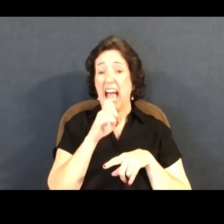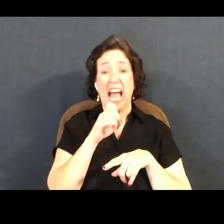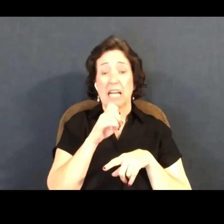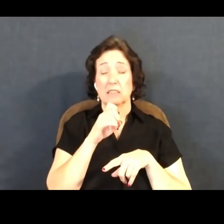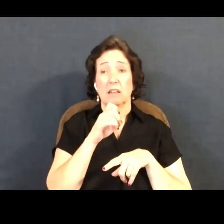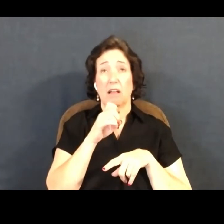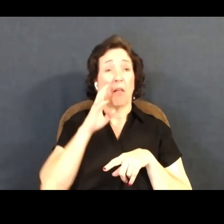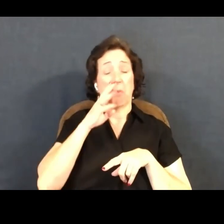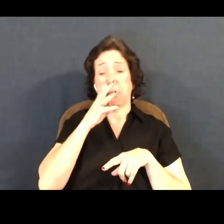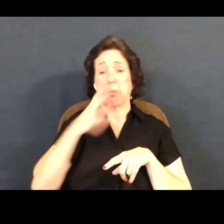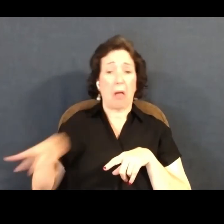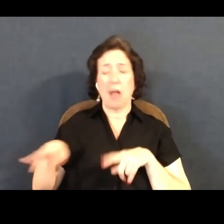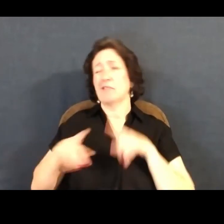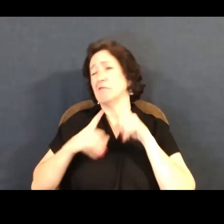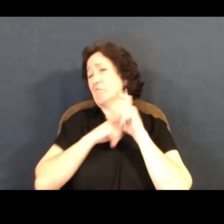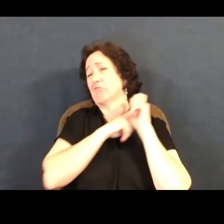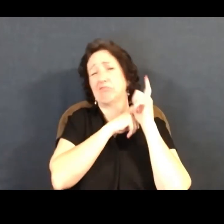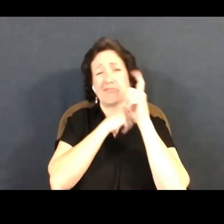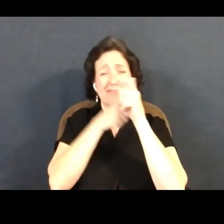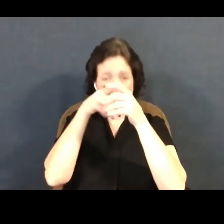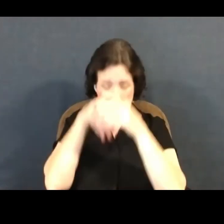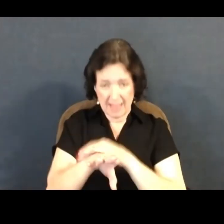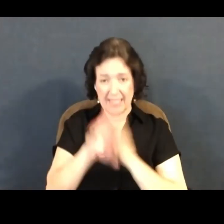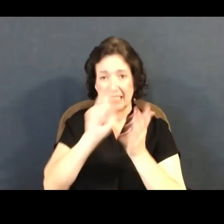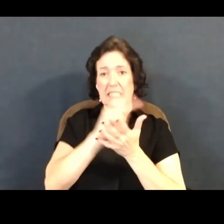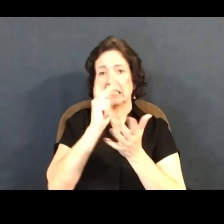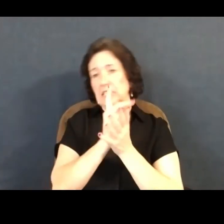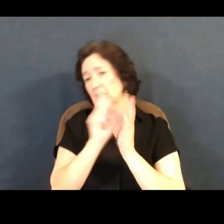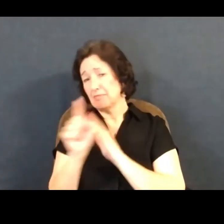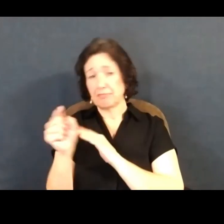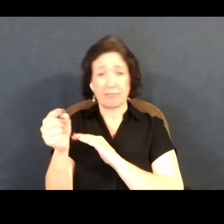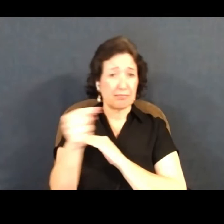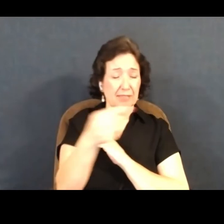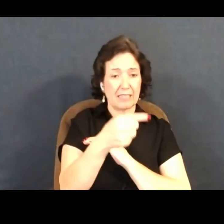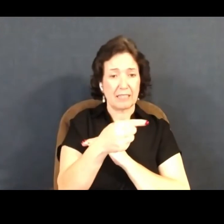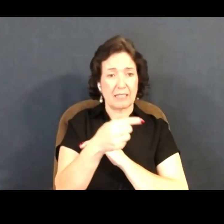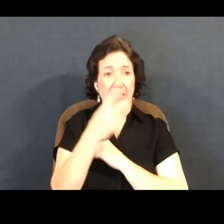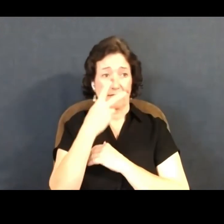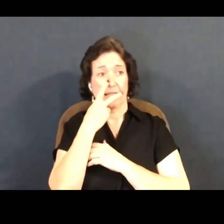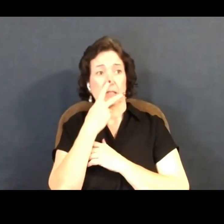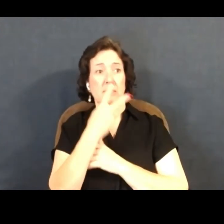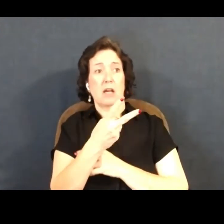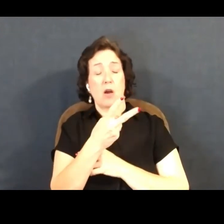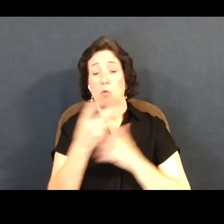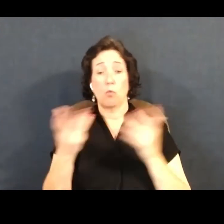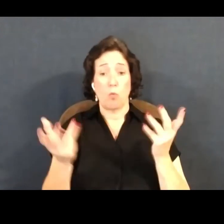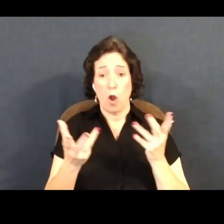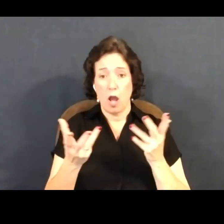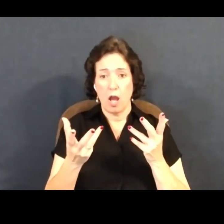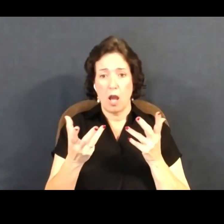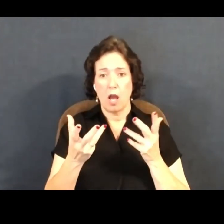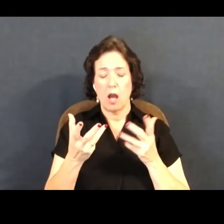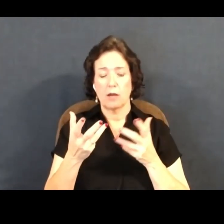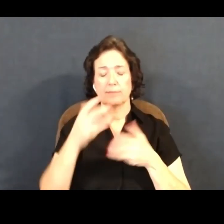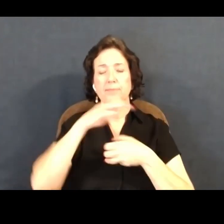kept running and running and running into the kitchen, around the corner. And as he did, he saw it. There was a pressure cooker.